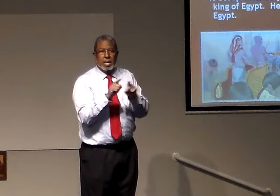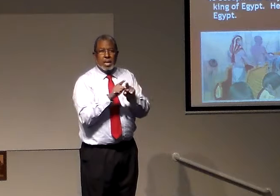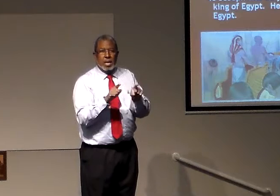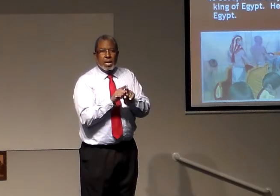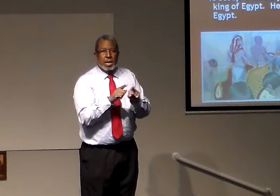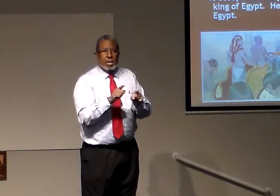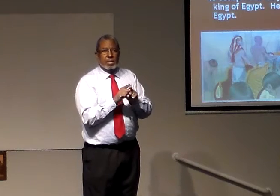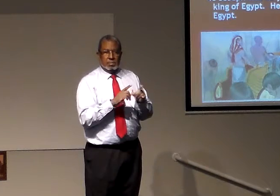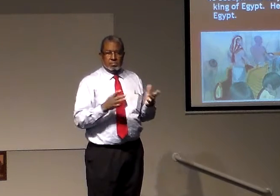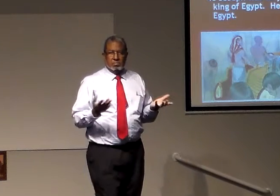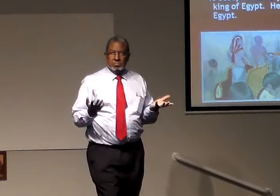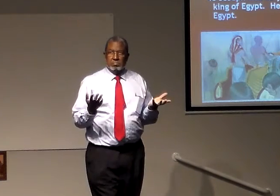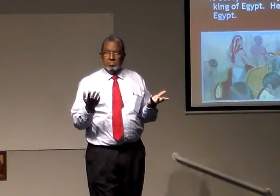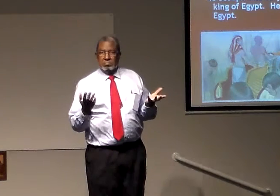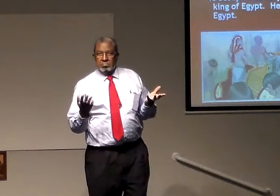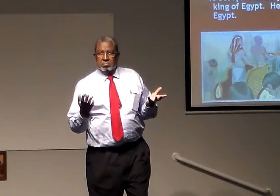faithful and faithful. And then all this,